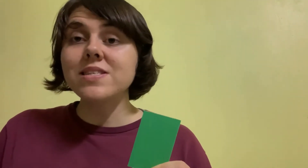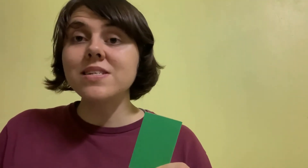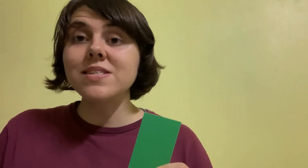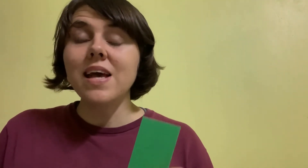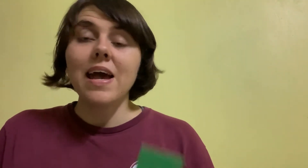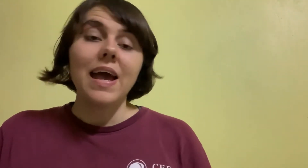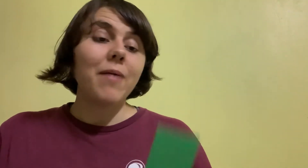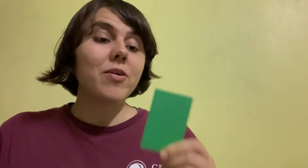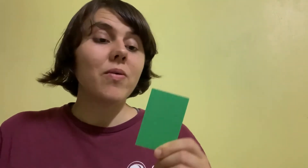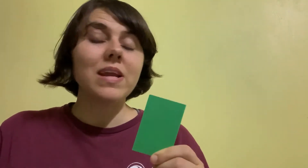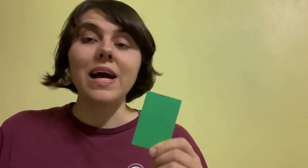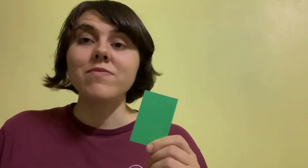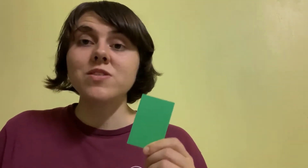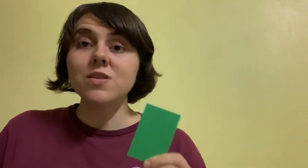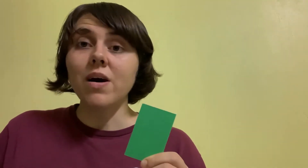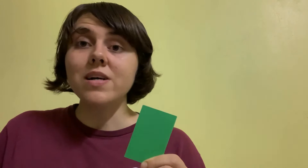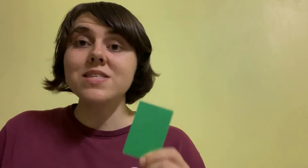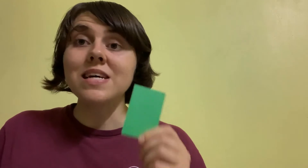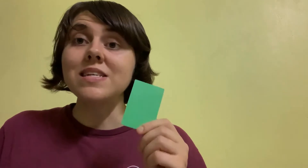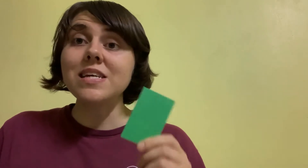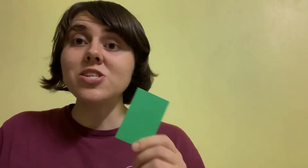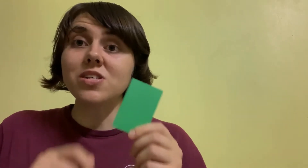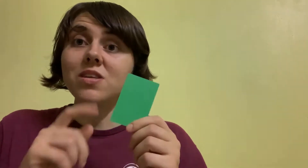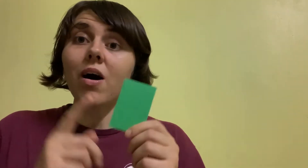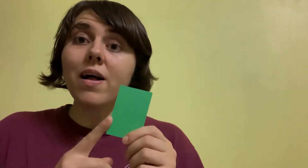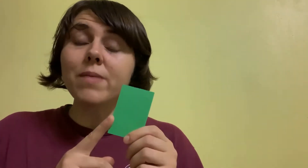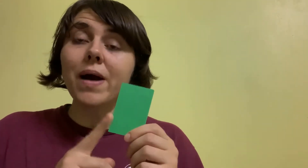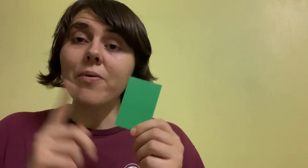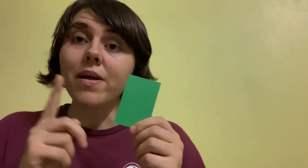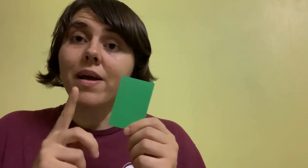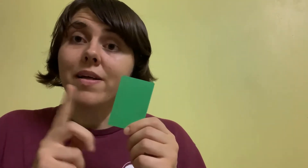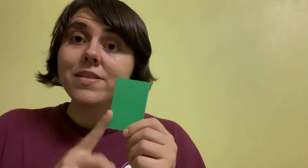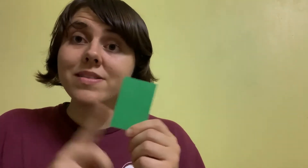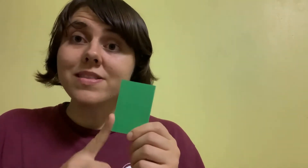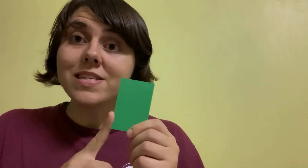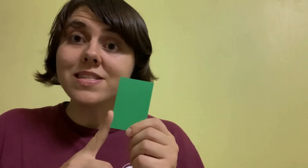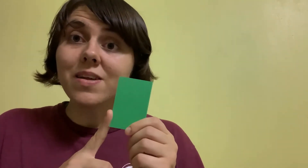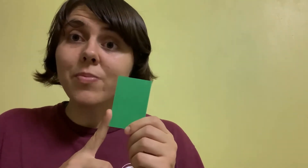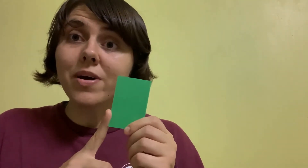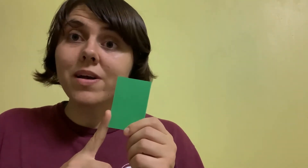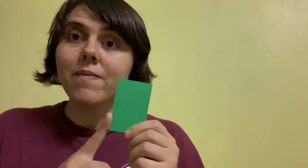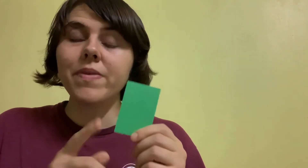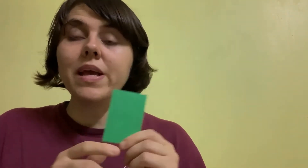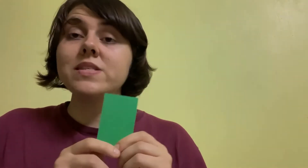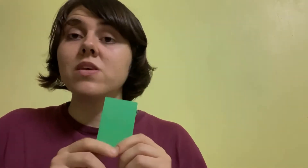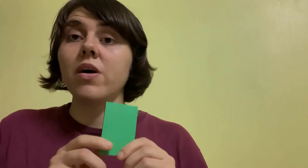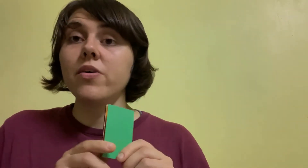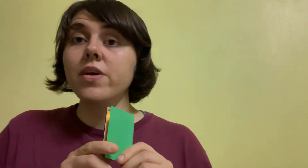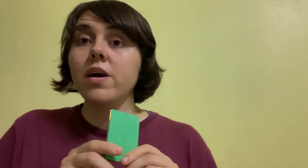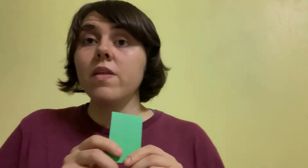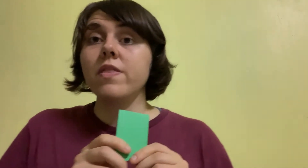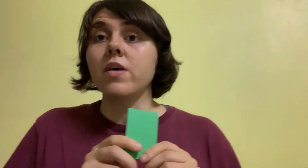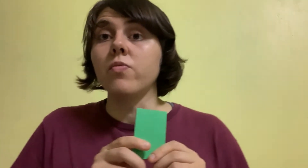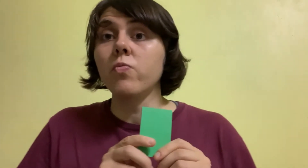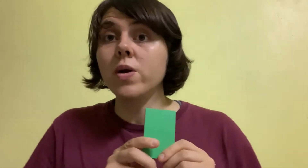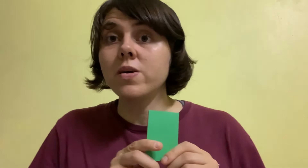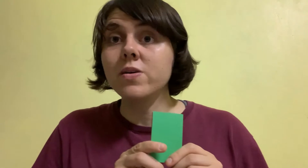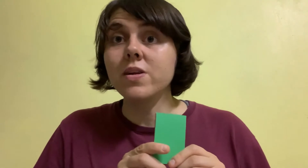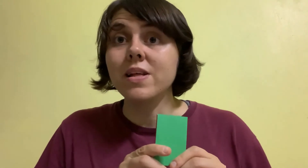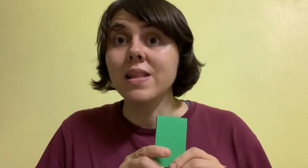lessons, and we're going to have songs that teach us all about this little book. It's called the